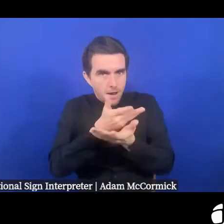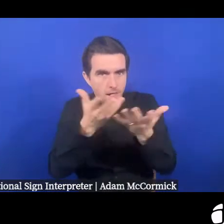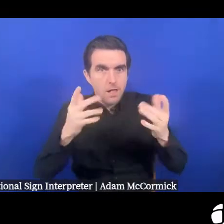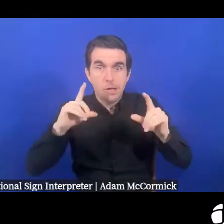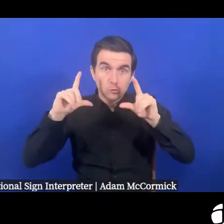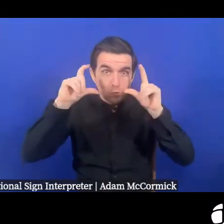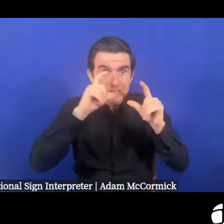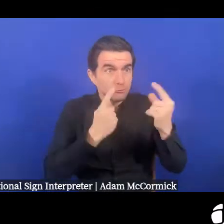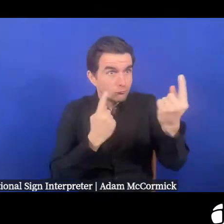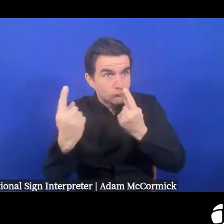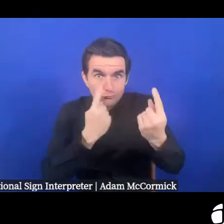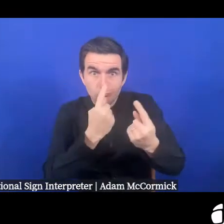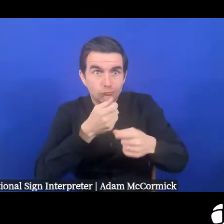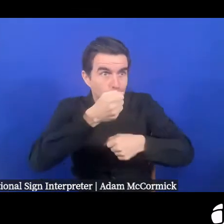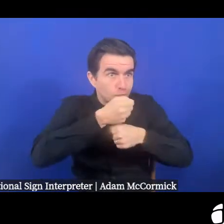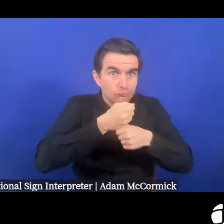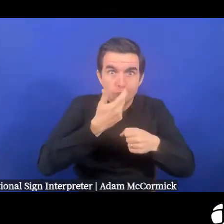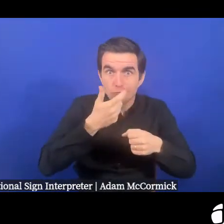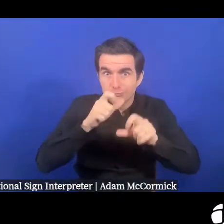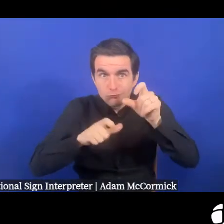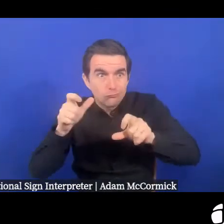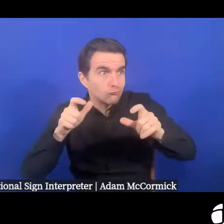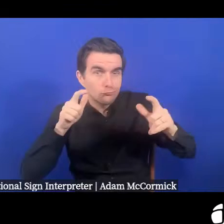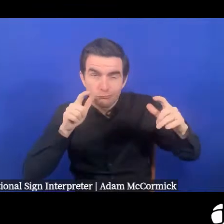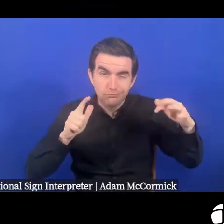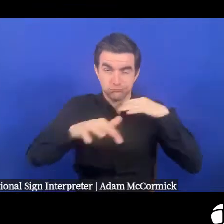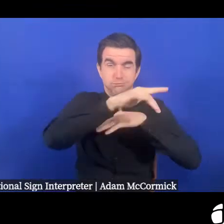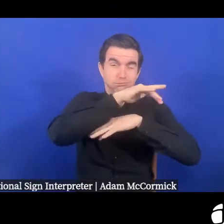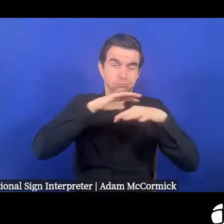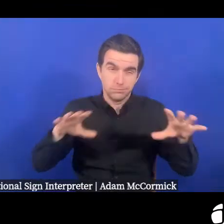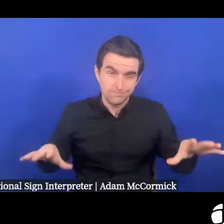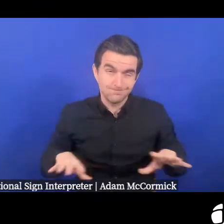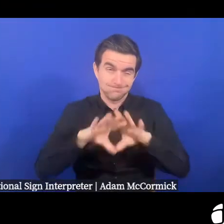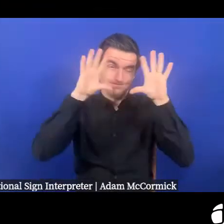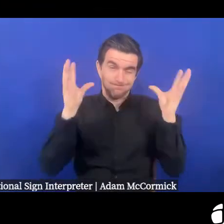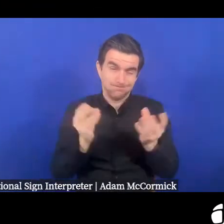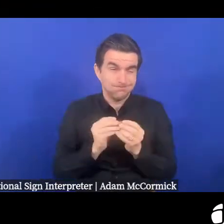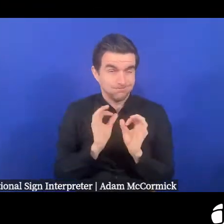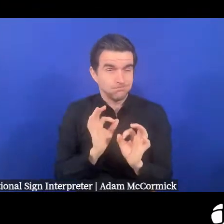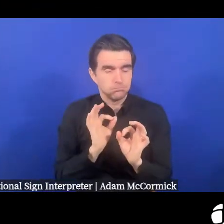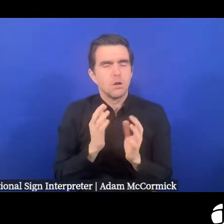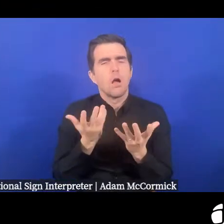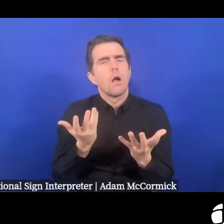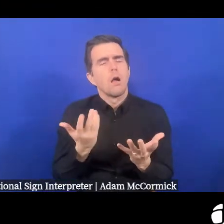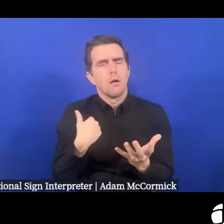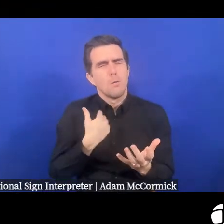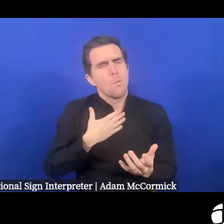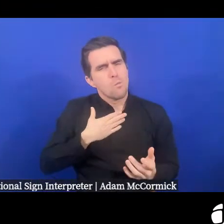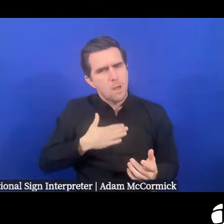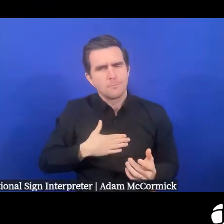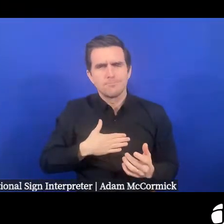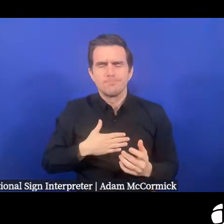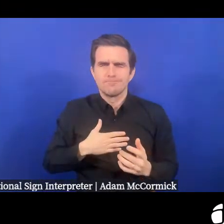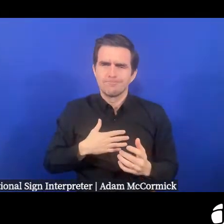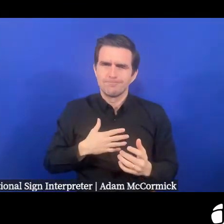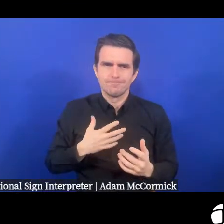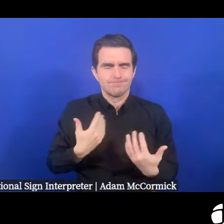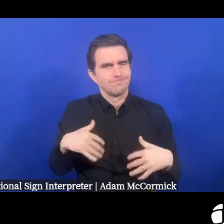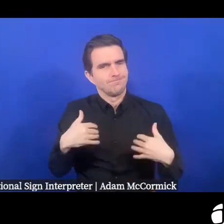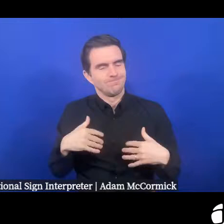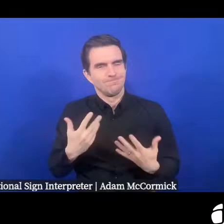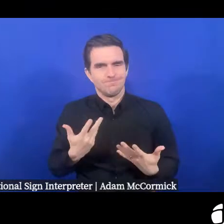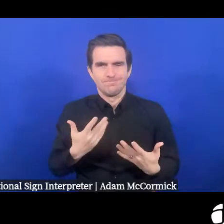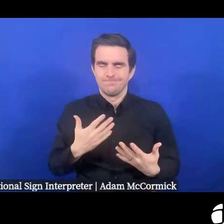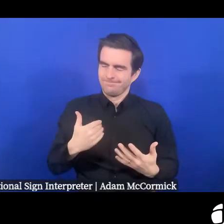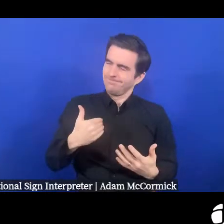a department that is focused on diversity and gender equality, and that